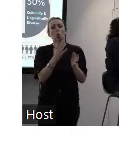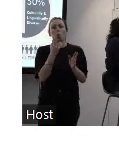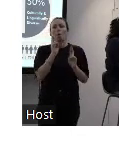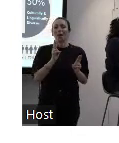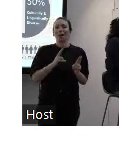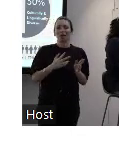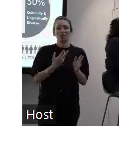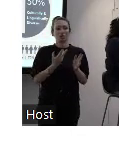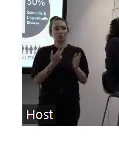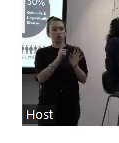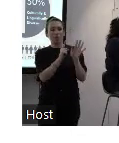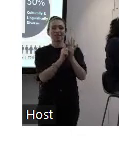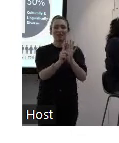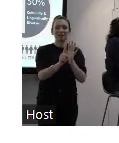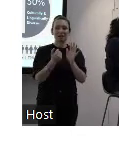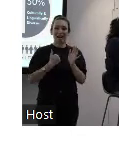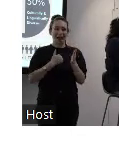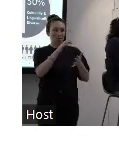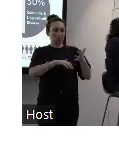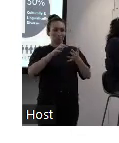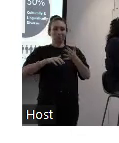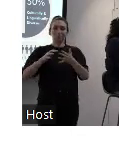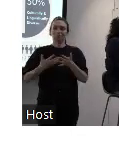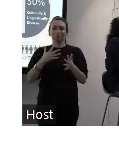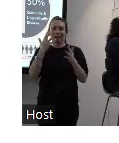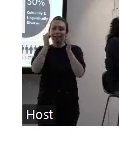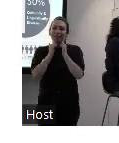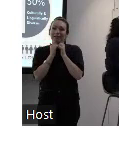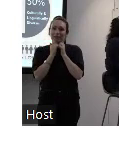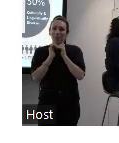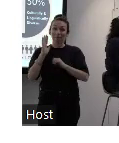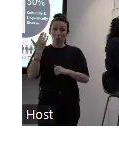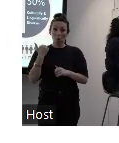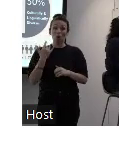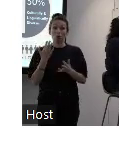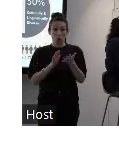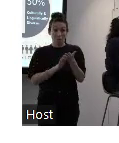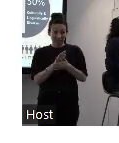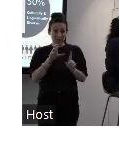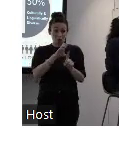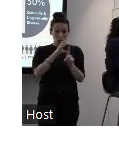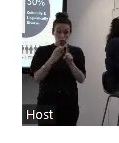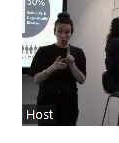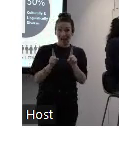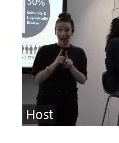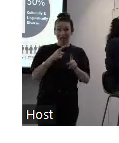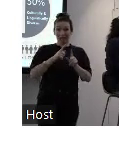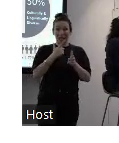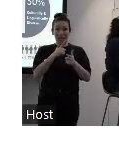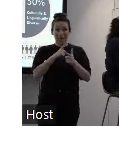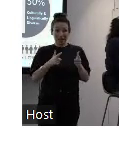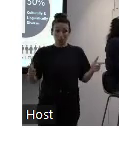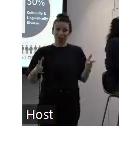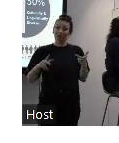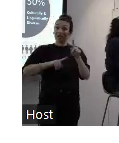research literature. So half of the families coming through these clinical services are culturally and linguistically diverse. There's a large proportion of